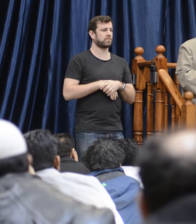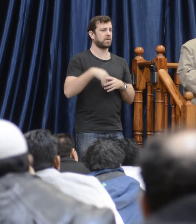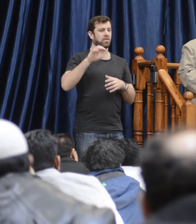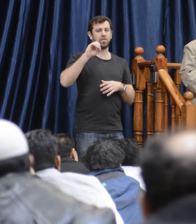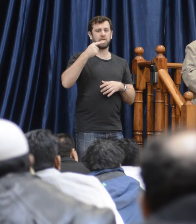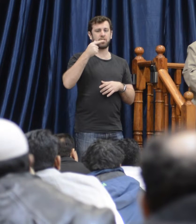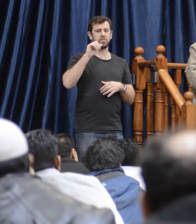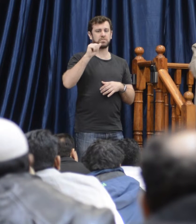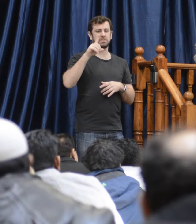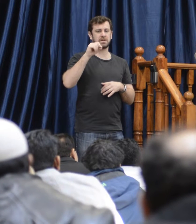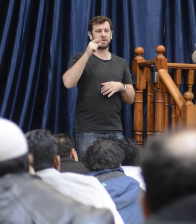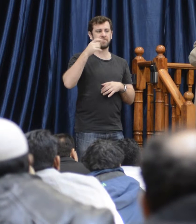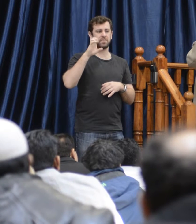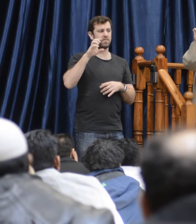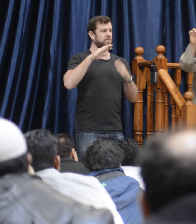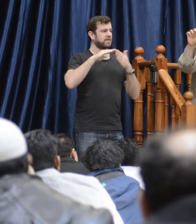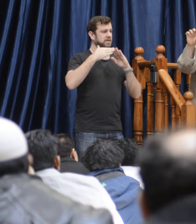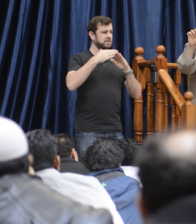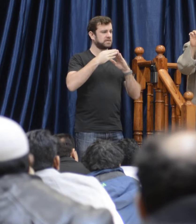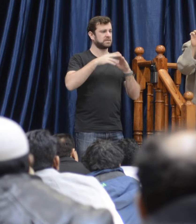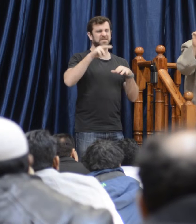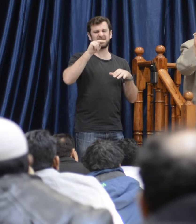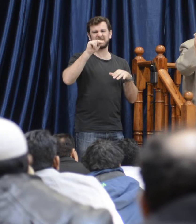Mopti region, along the Niger River,